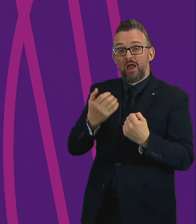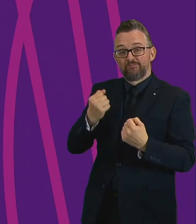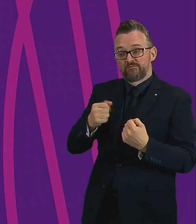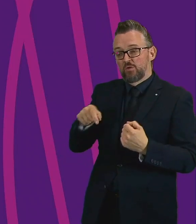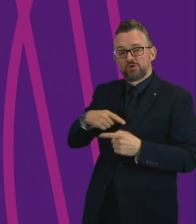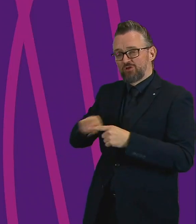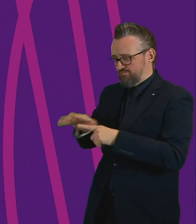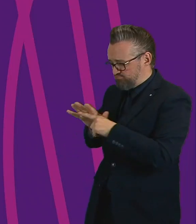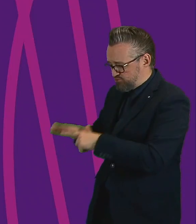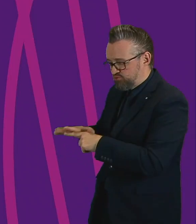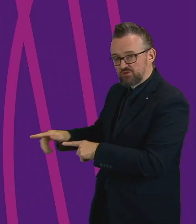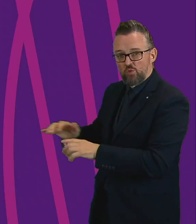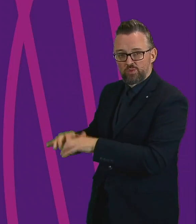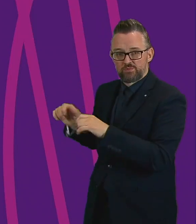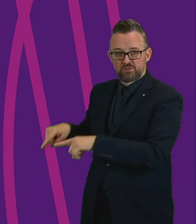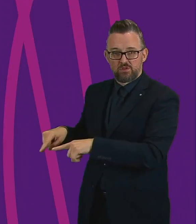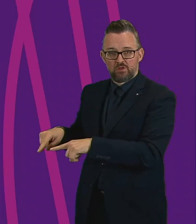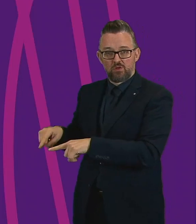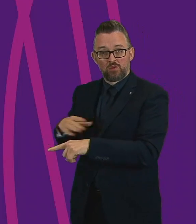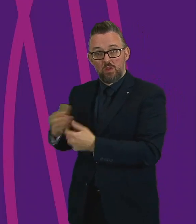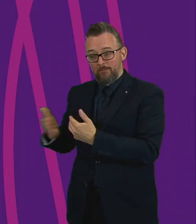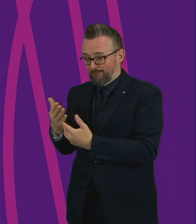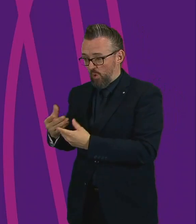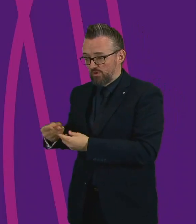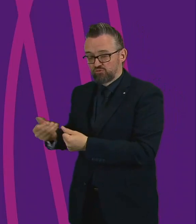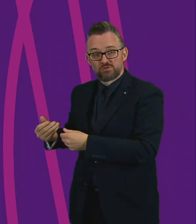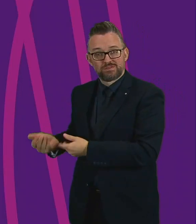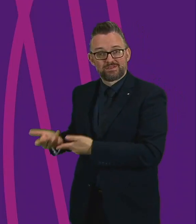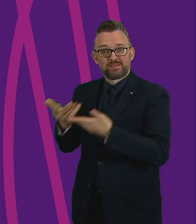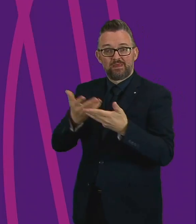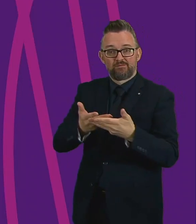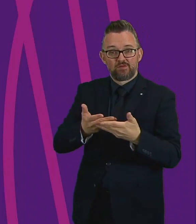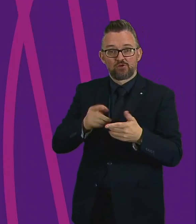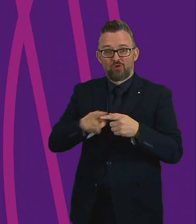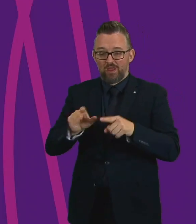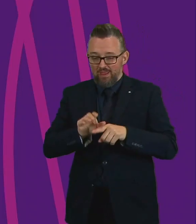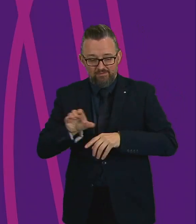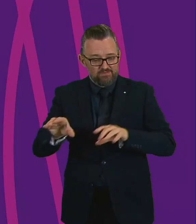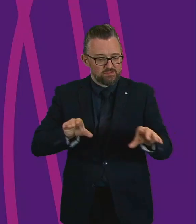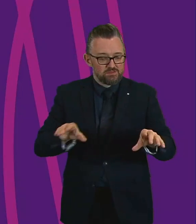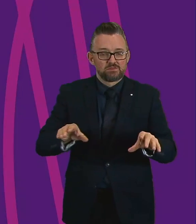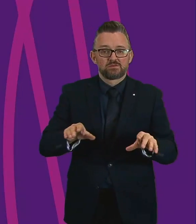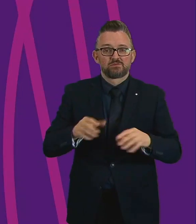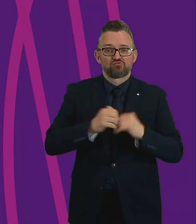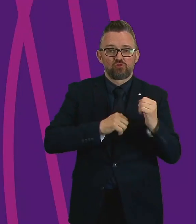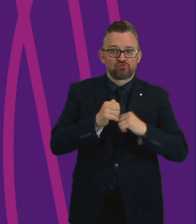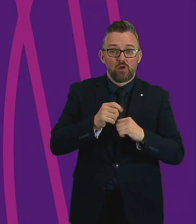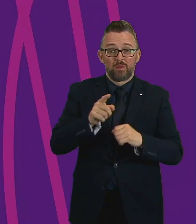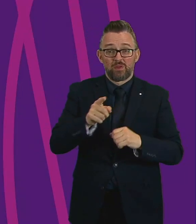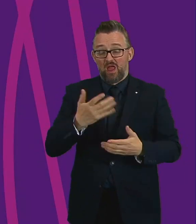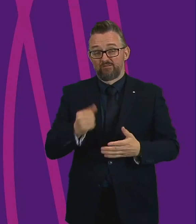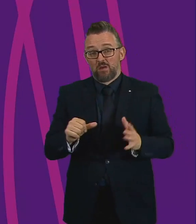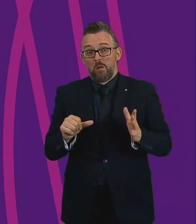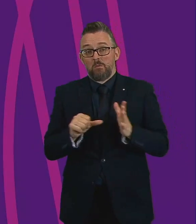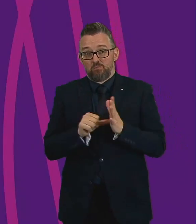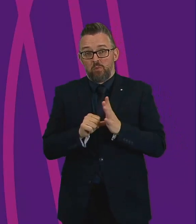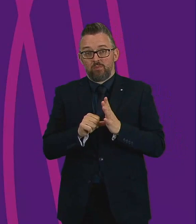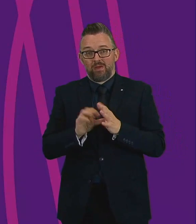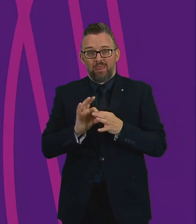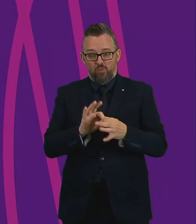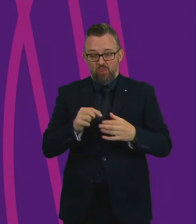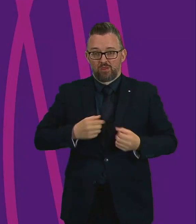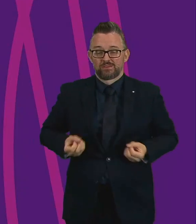them to act, not only to devolve more resources and the flexibility to use them to invest in infrastructure, which has a higher gearing effect than revenue